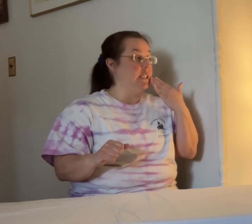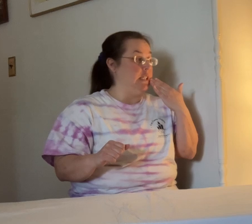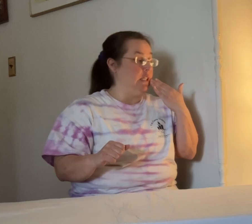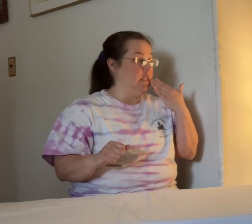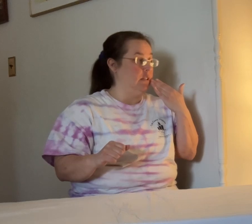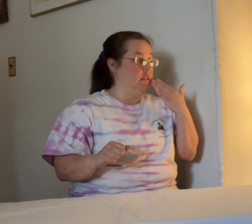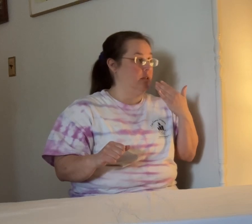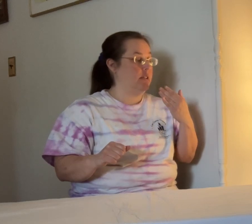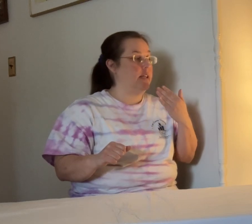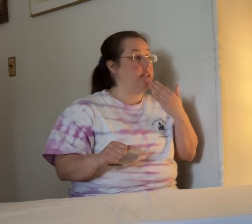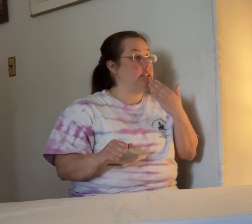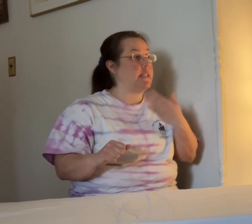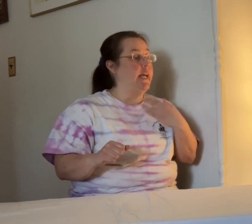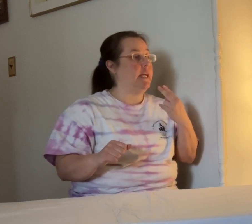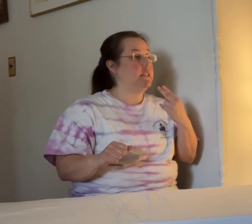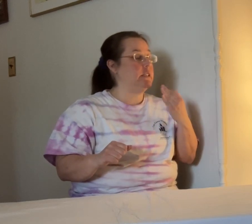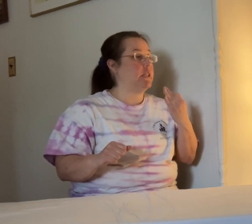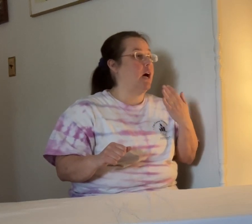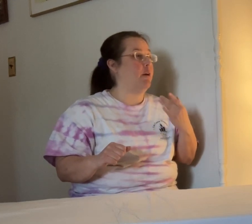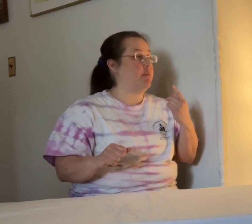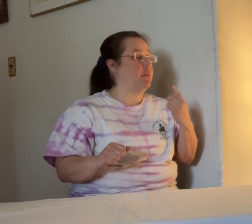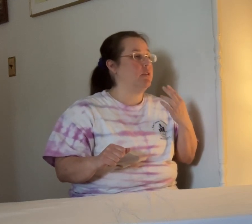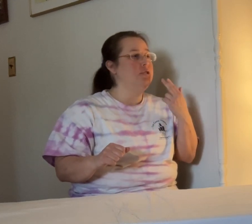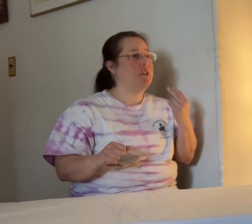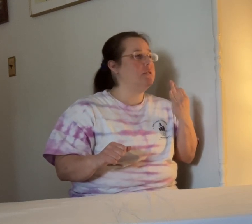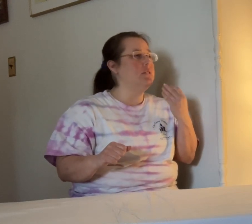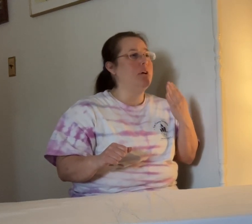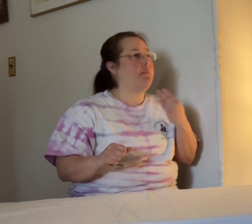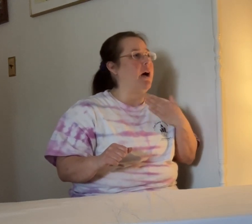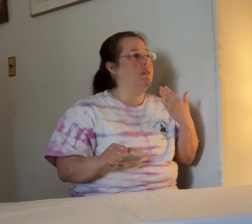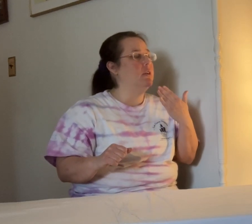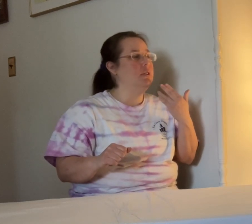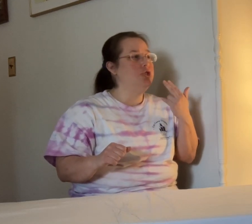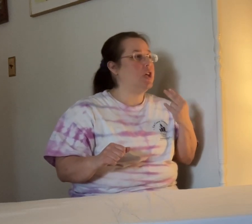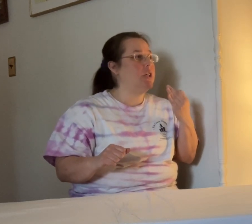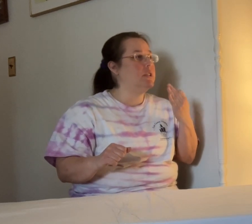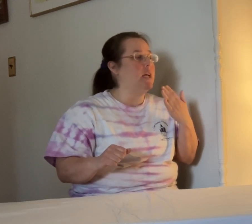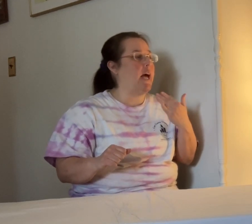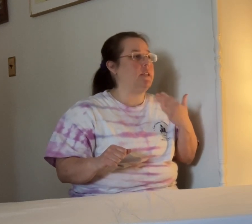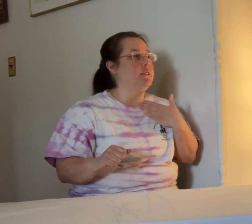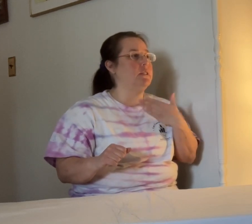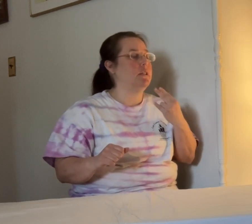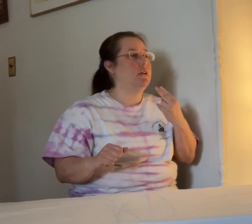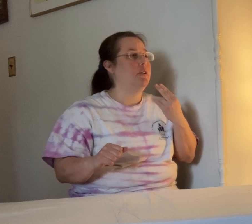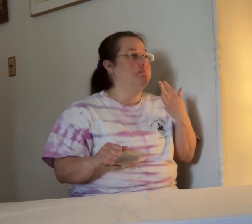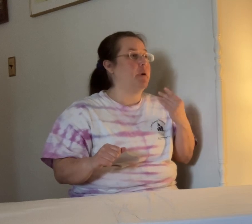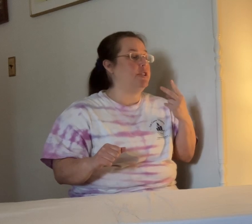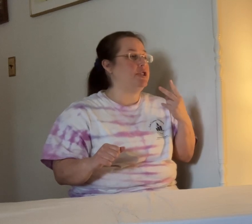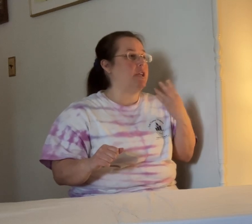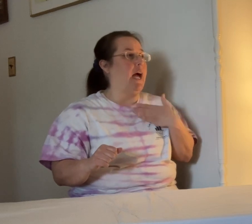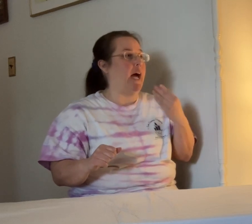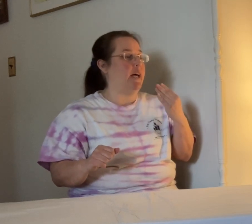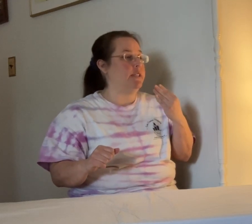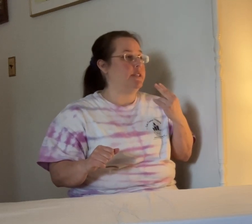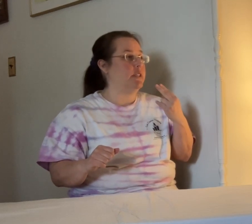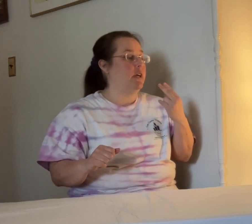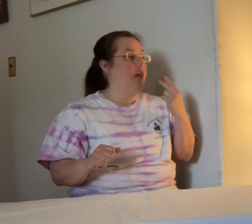CLT takes up just as much as the